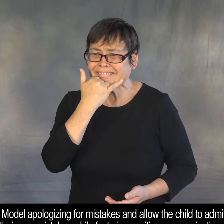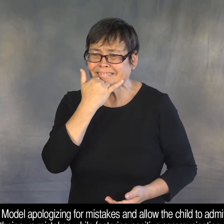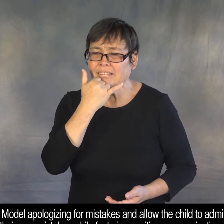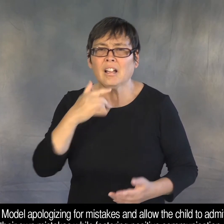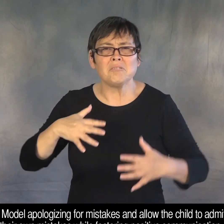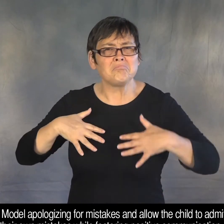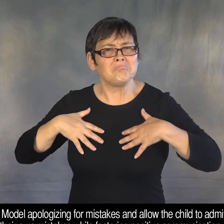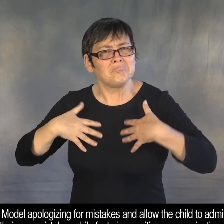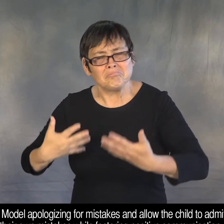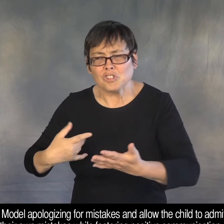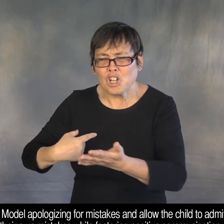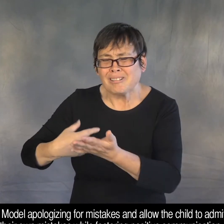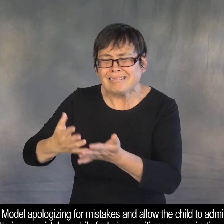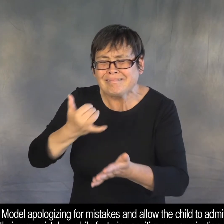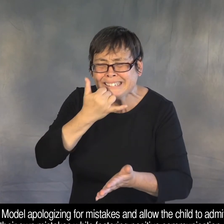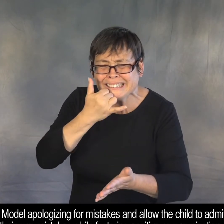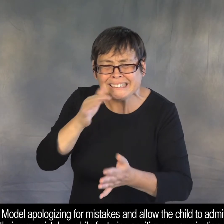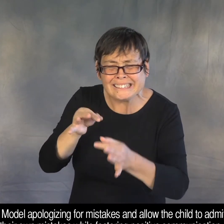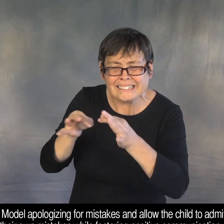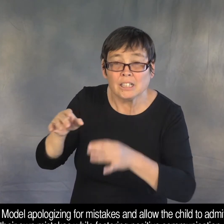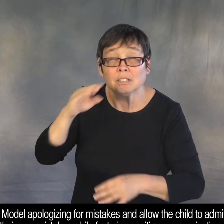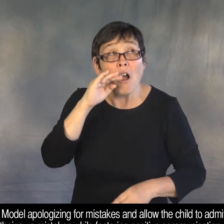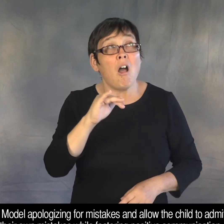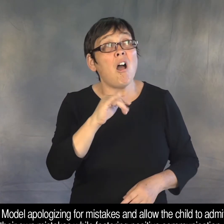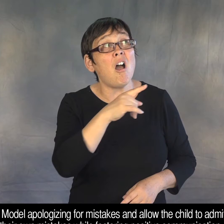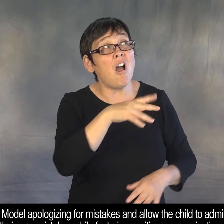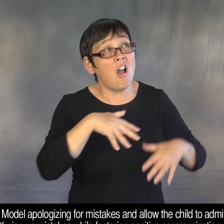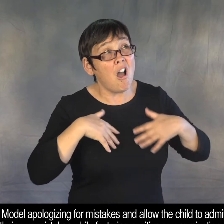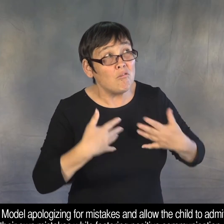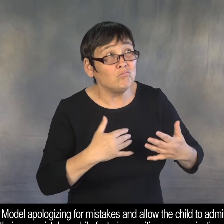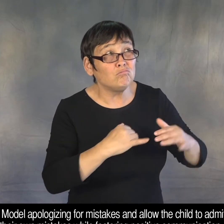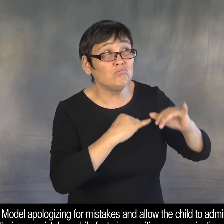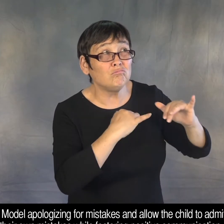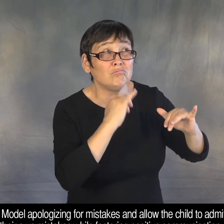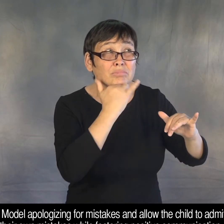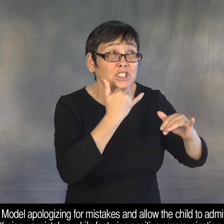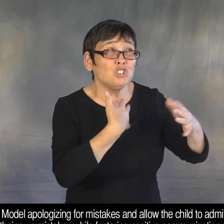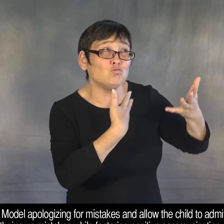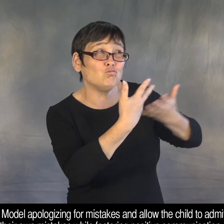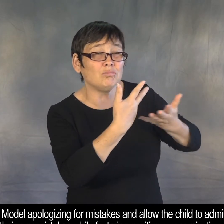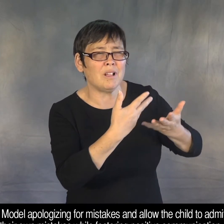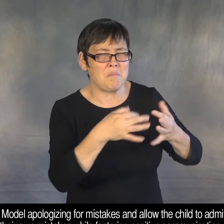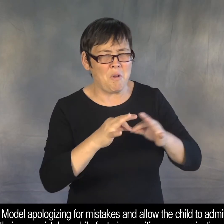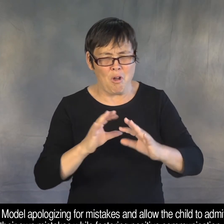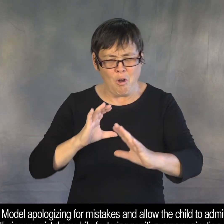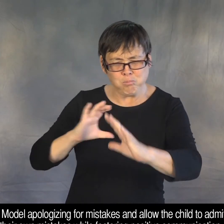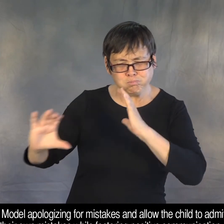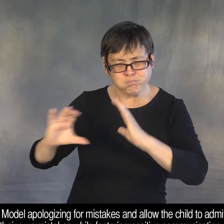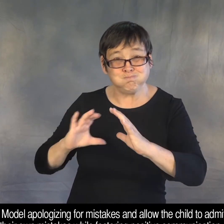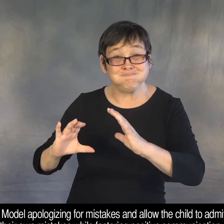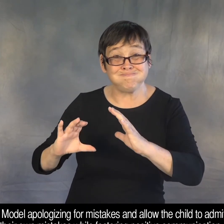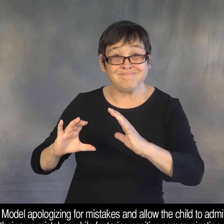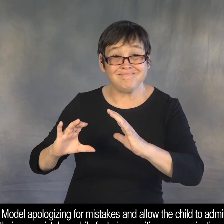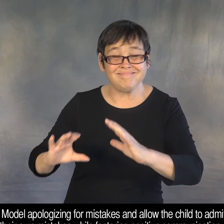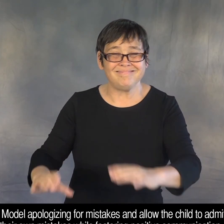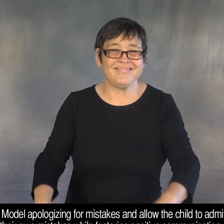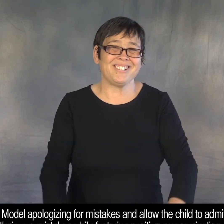Model apologizing for mistakes and allow the child to admit their own mistakes while fostering positive